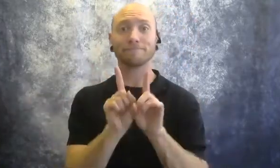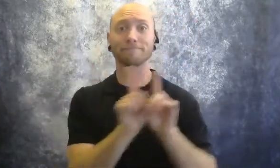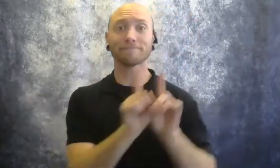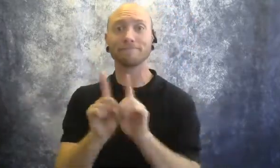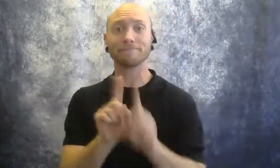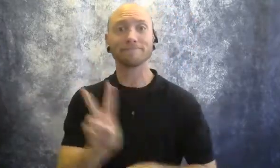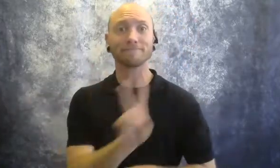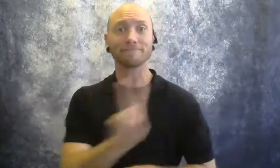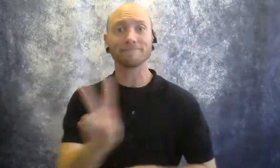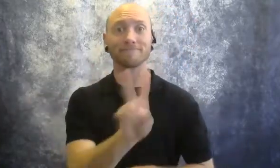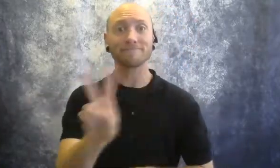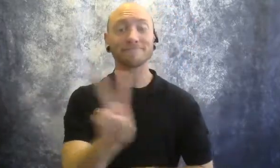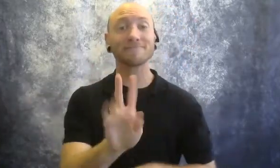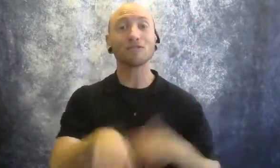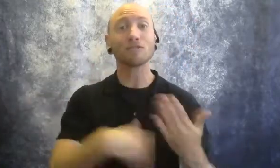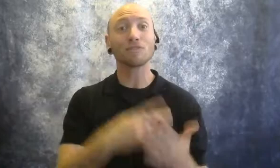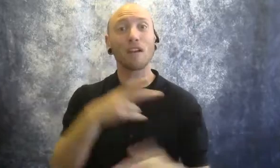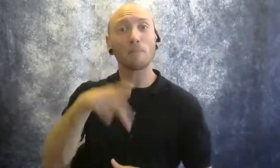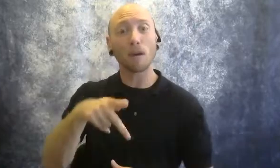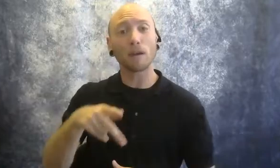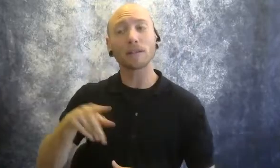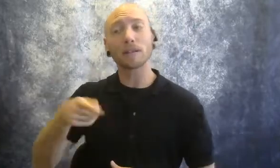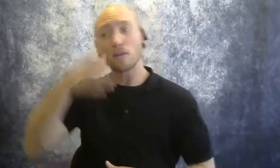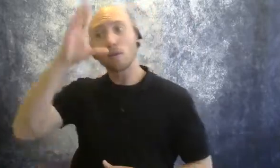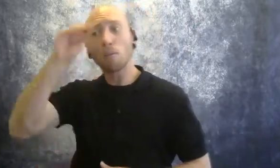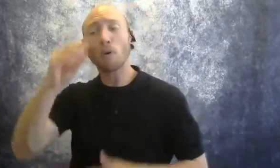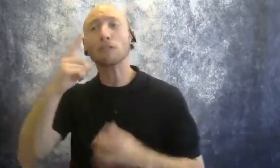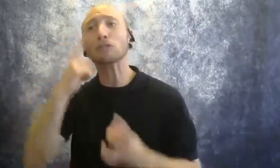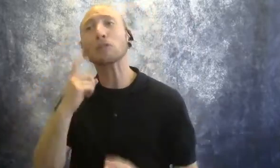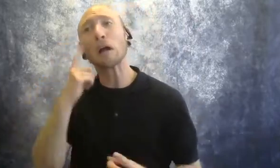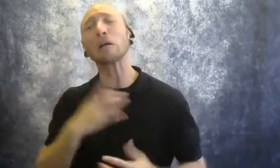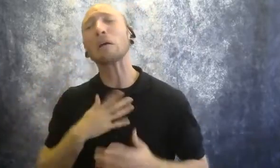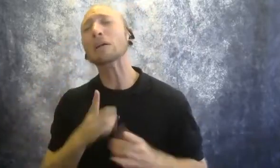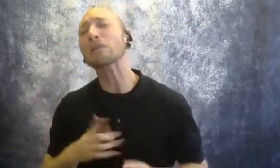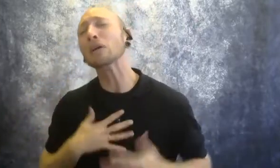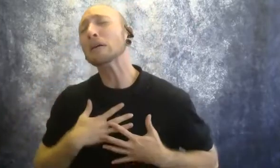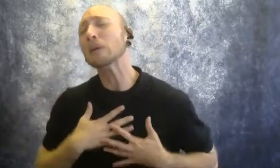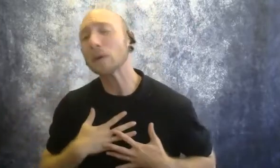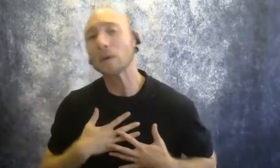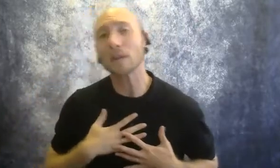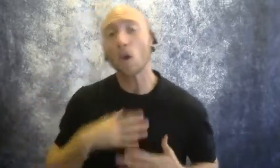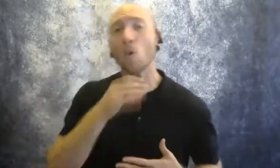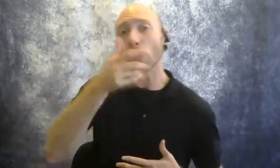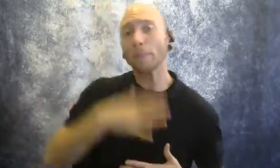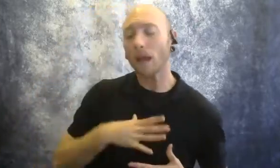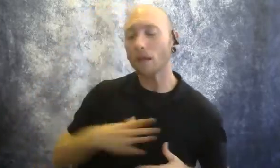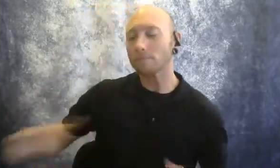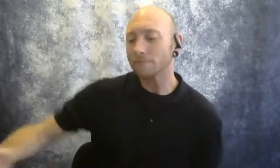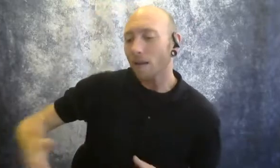off together to find God. At the park, Timmy began to cry about the divorce, and Abe lovingly held the boy's face in